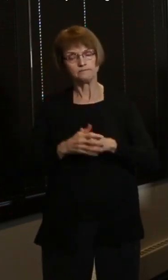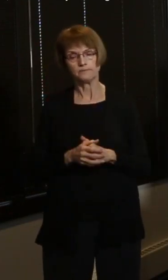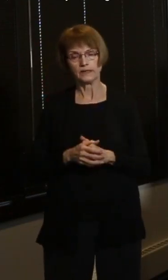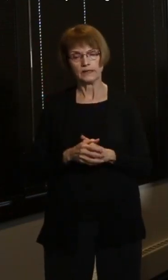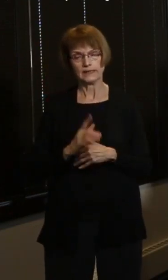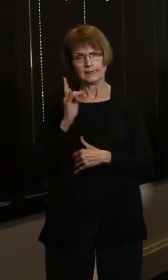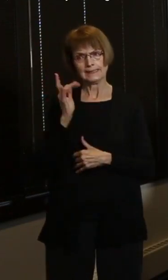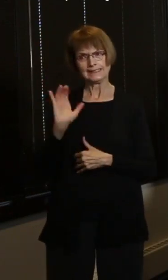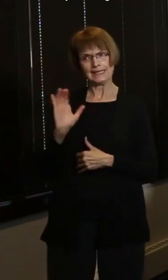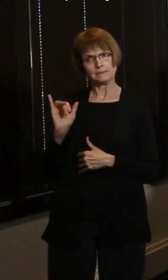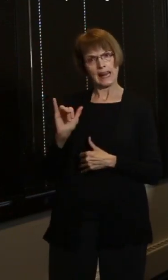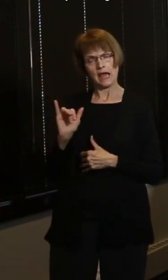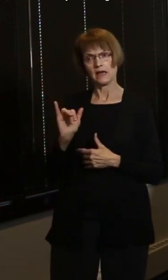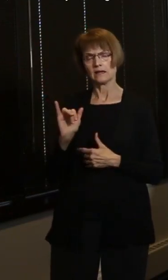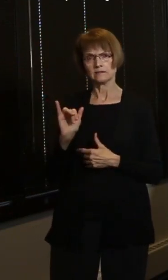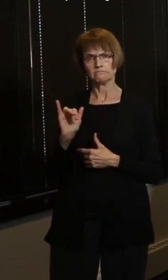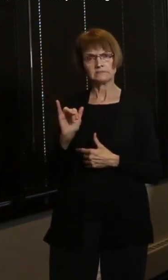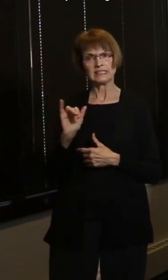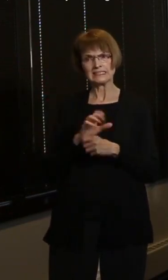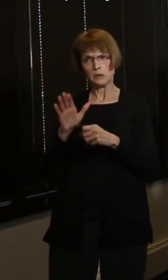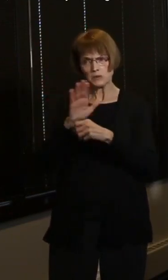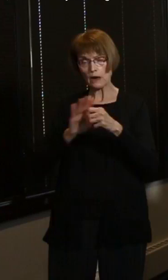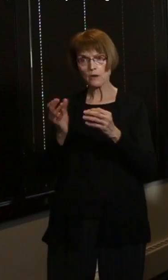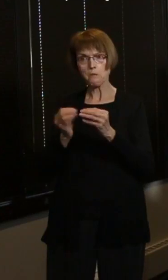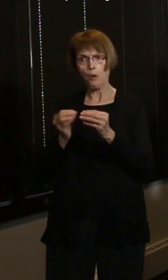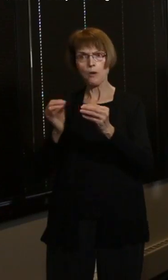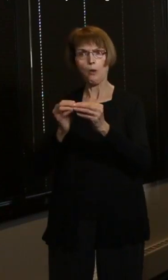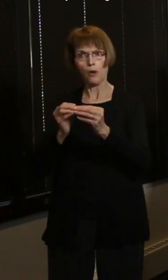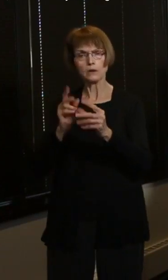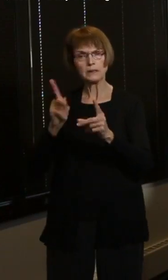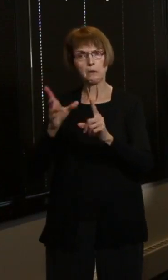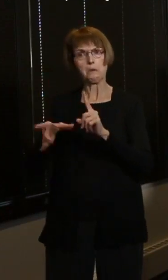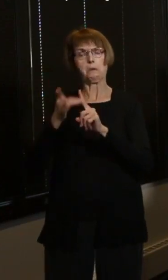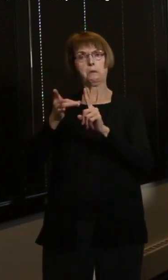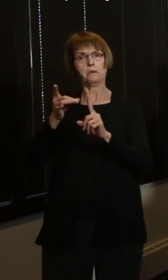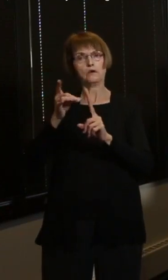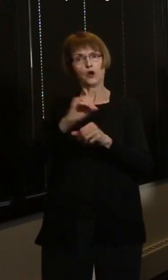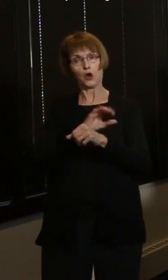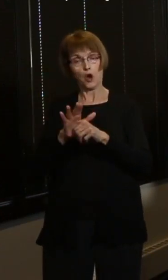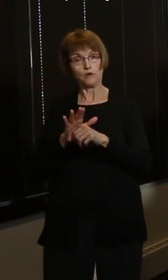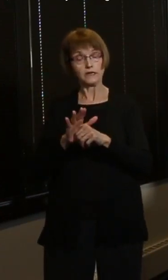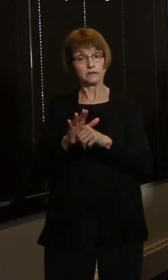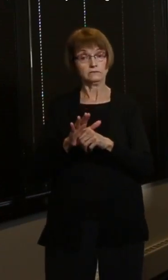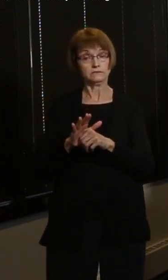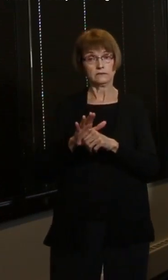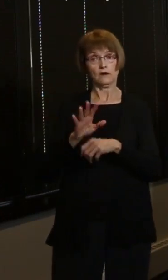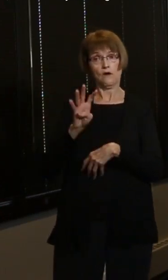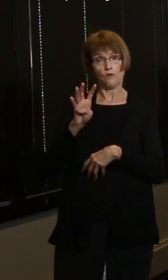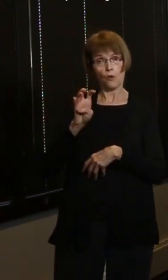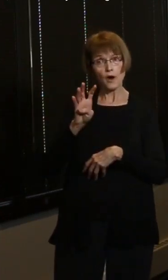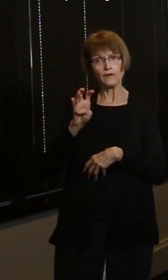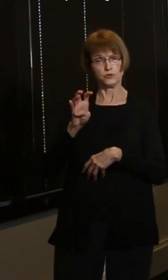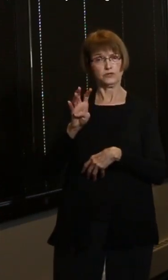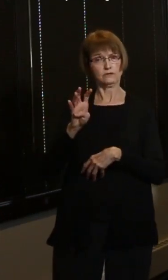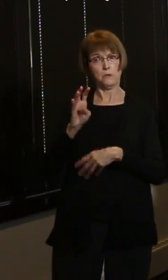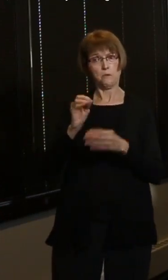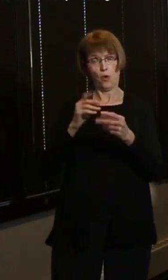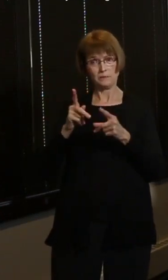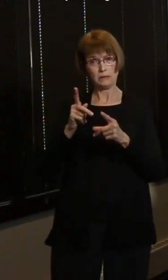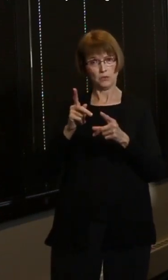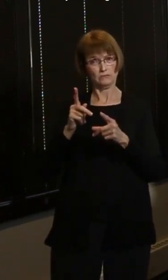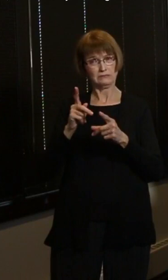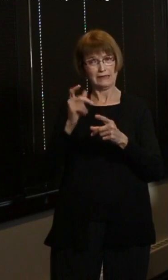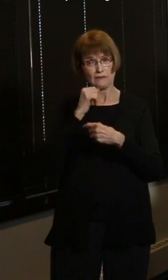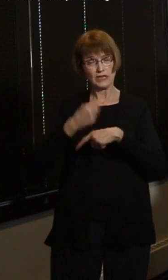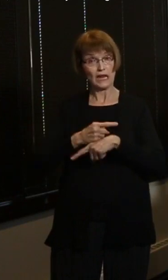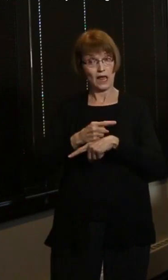COVID cases are increasing throughout the St. Louis region. According to our data, about 400 new cases a day, up 10% from last